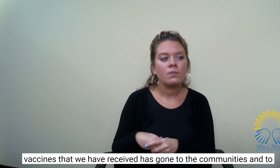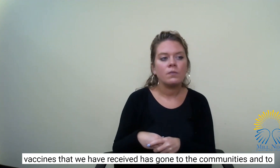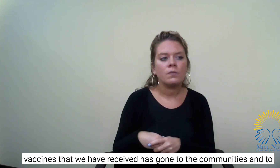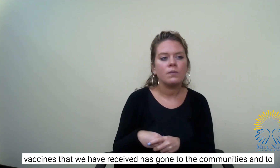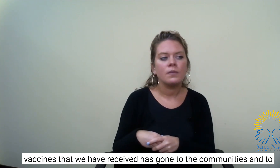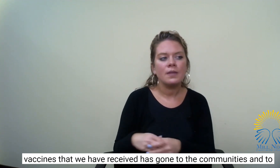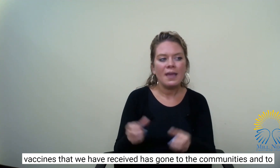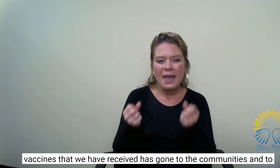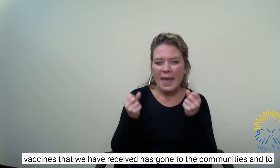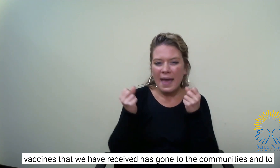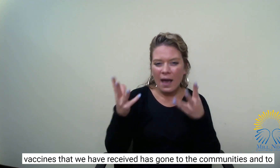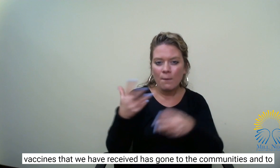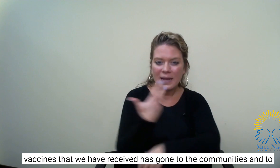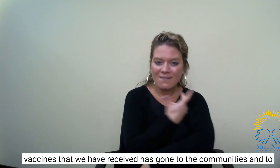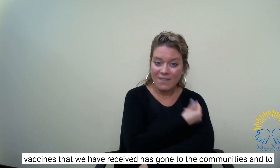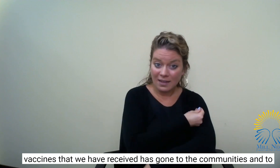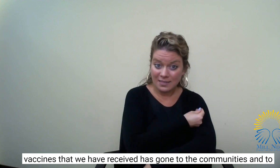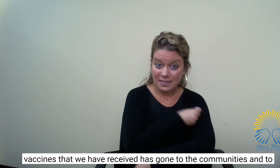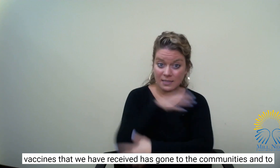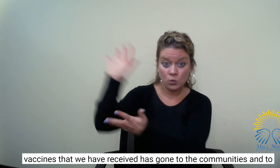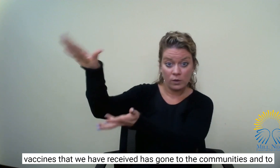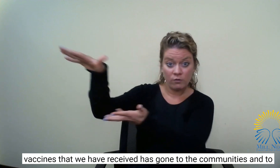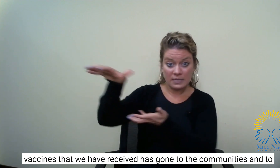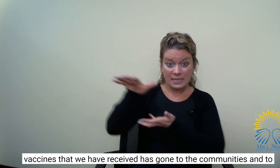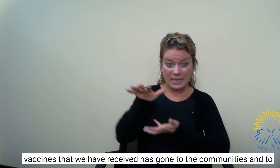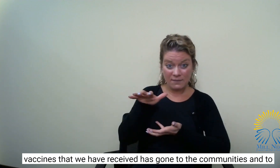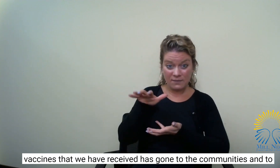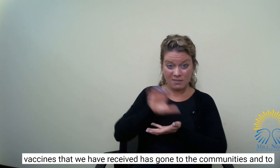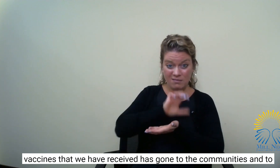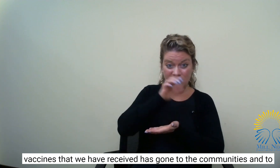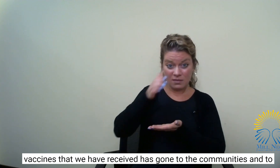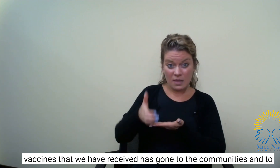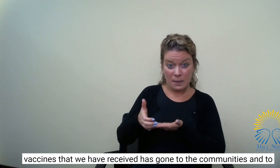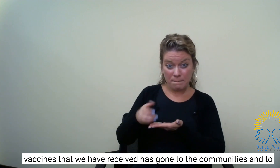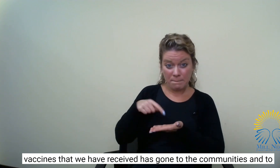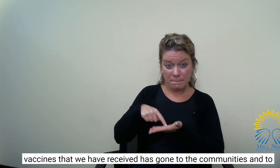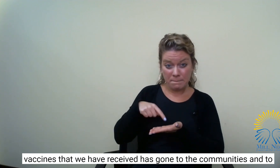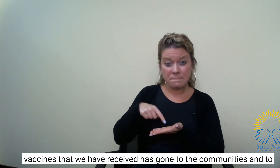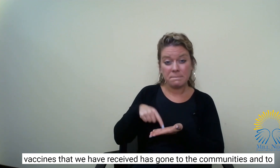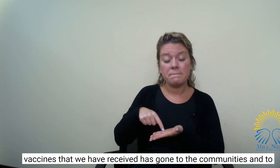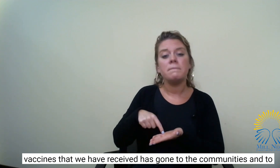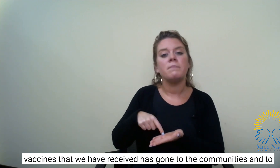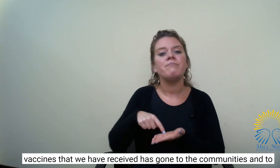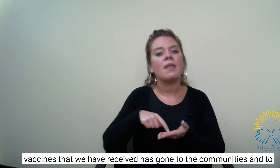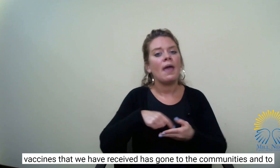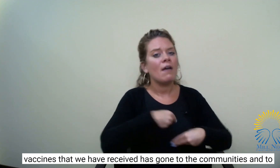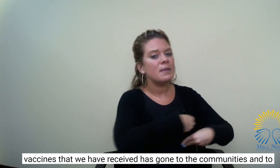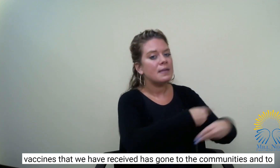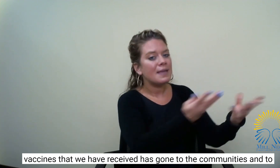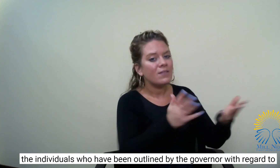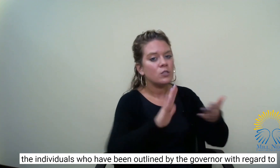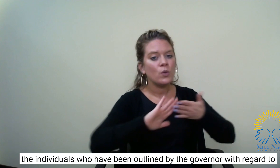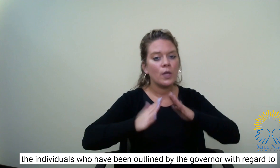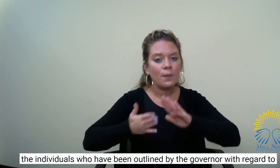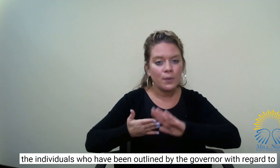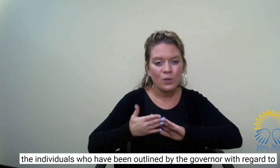vaccines that we have received has gone to the communities and to the individuals who have